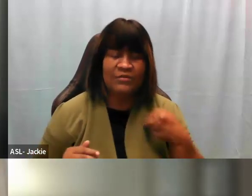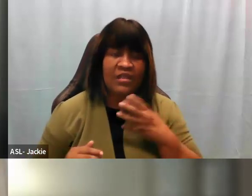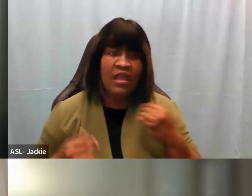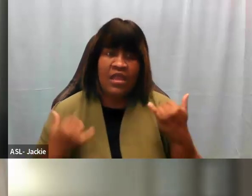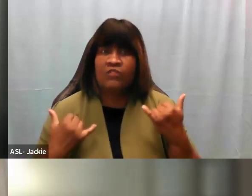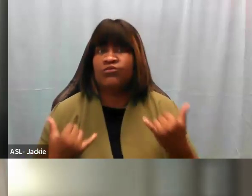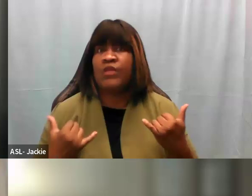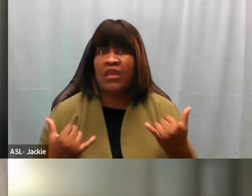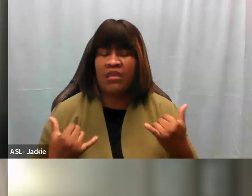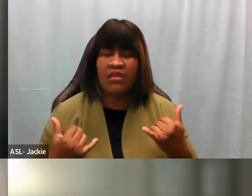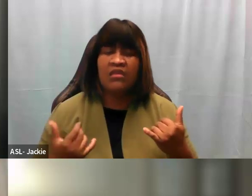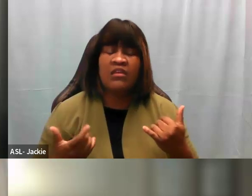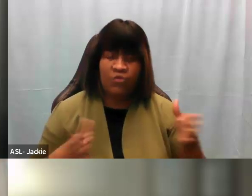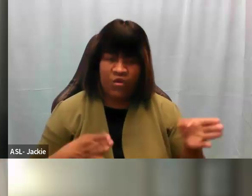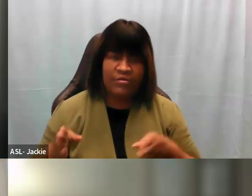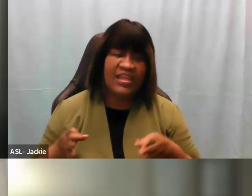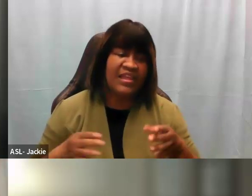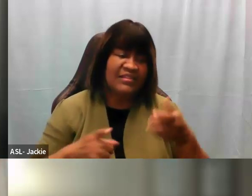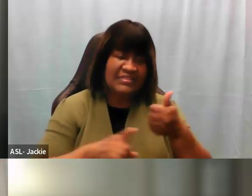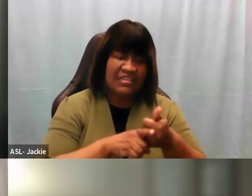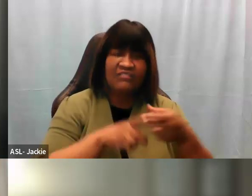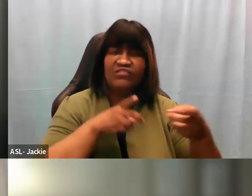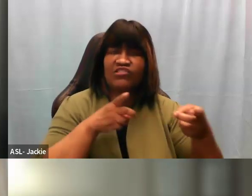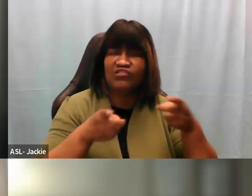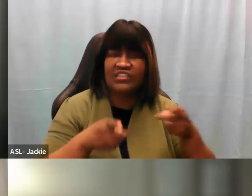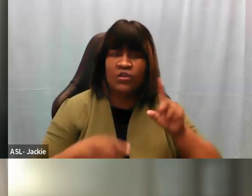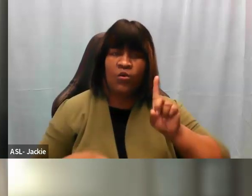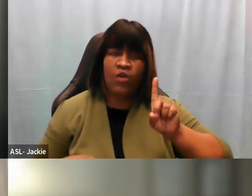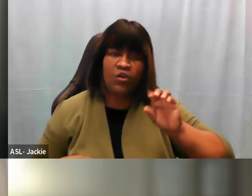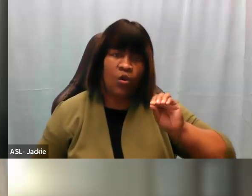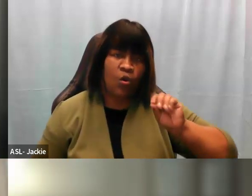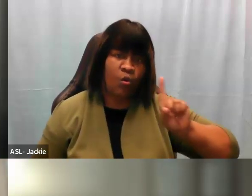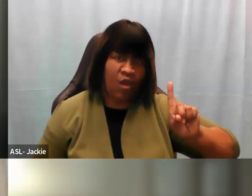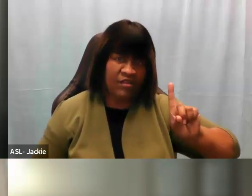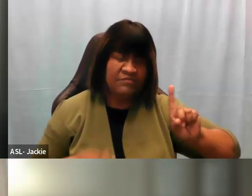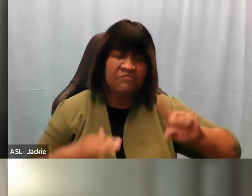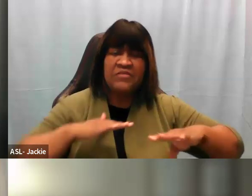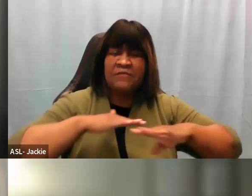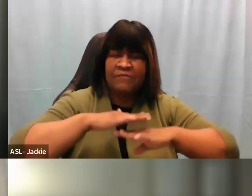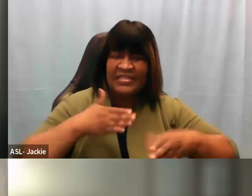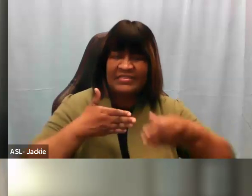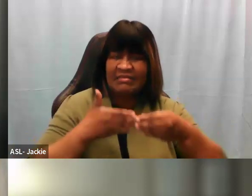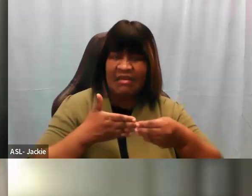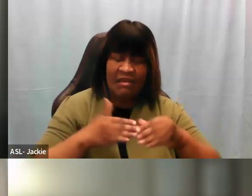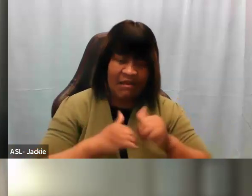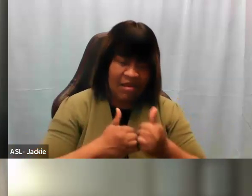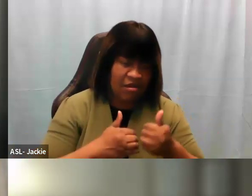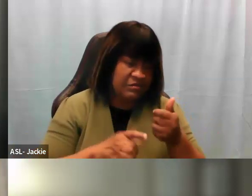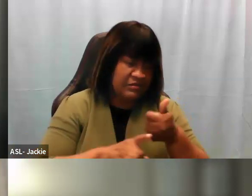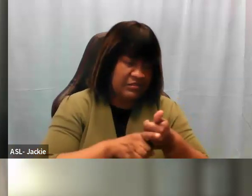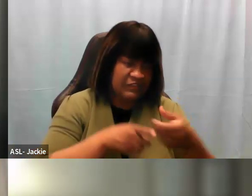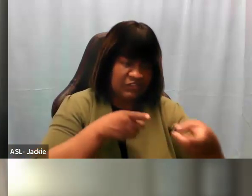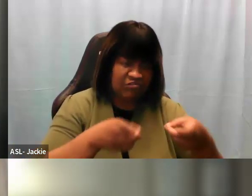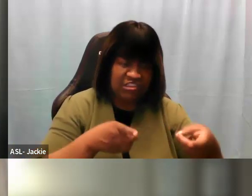our self-direction 101, it's called. So it's a very basic guide to self-direction and